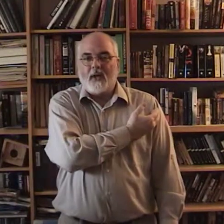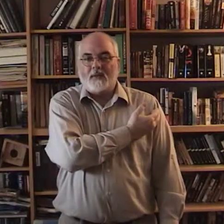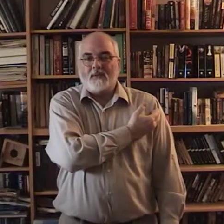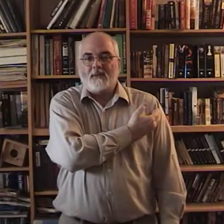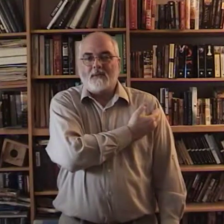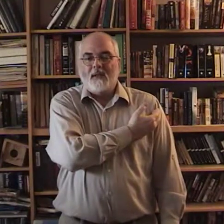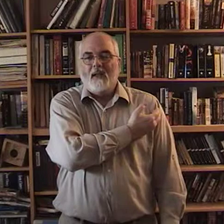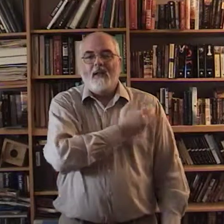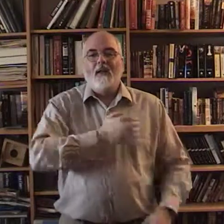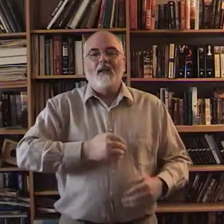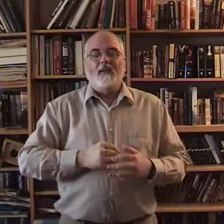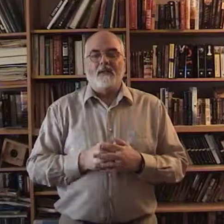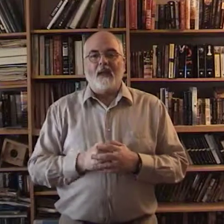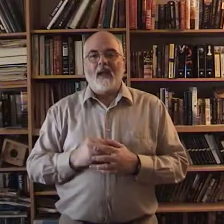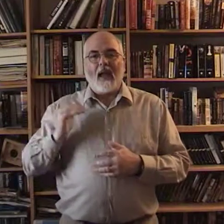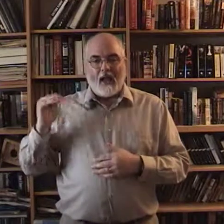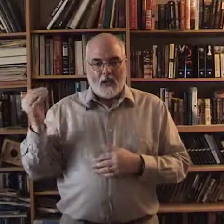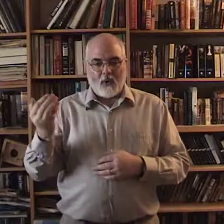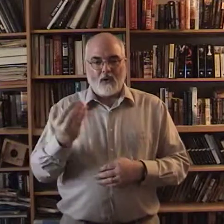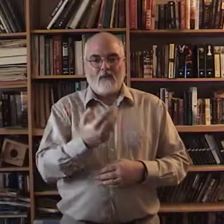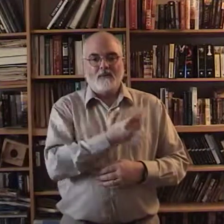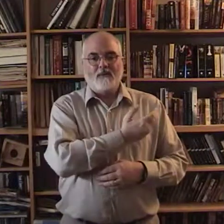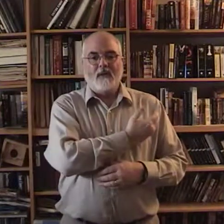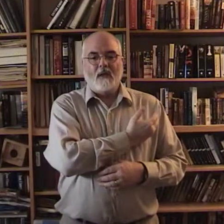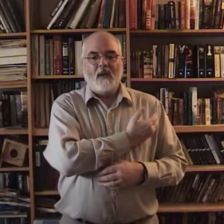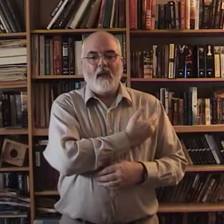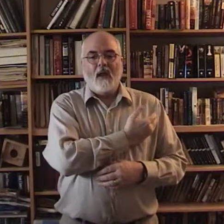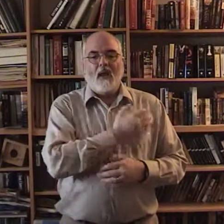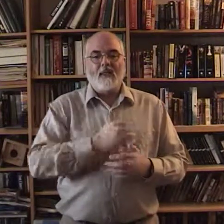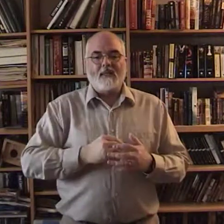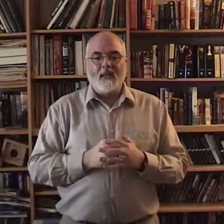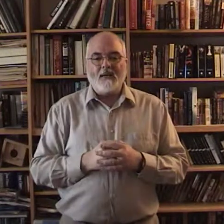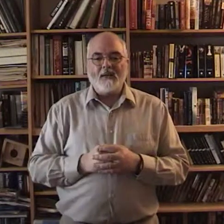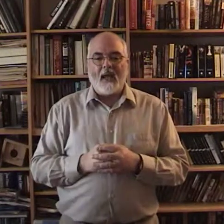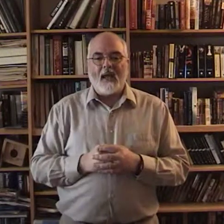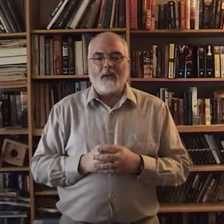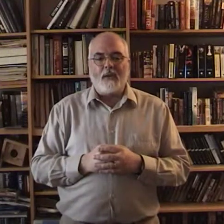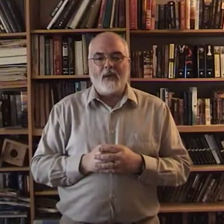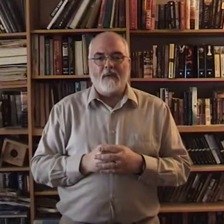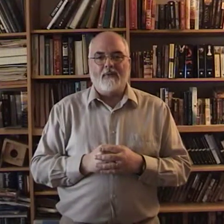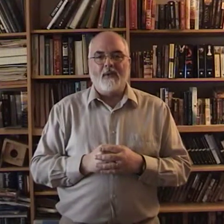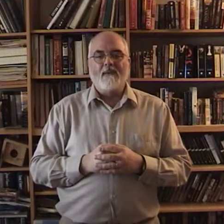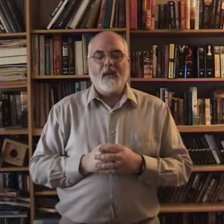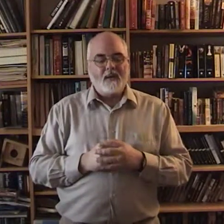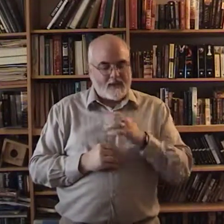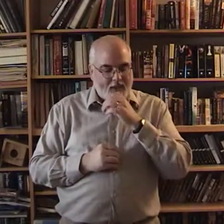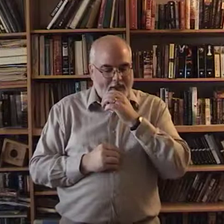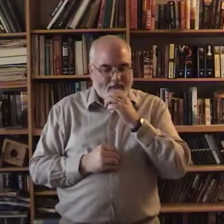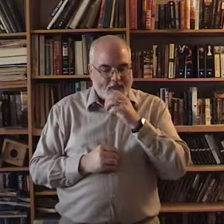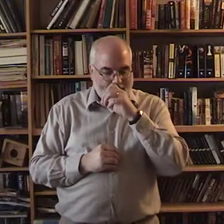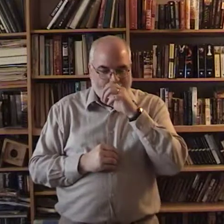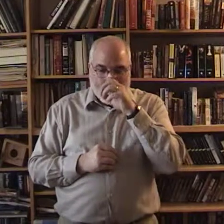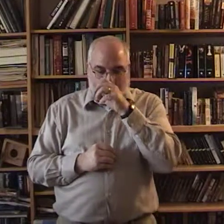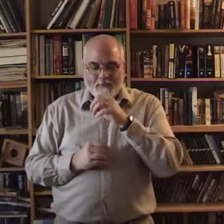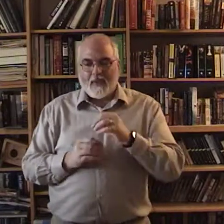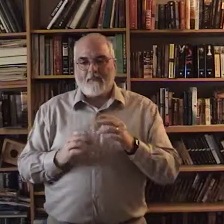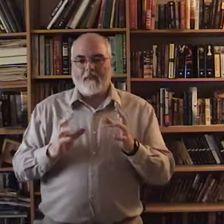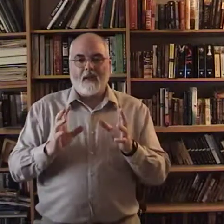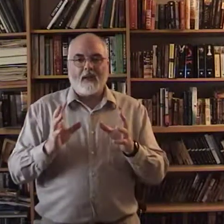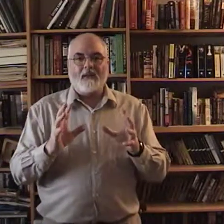chest. Okay, our sins and grief. Sins.